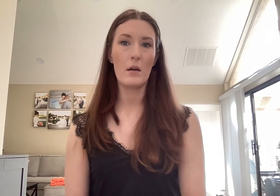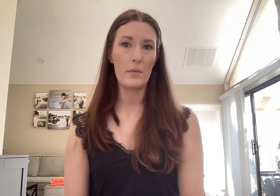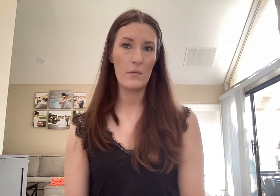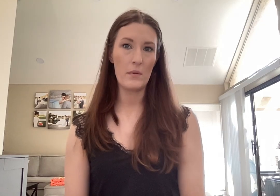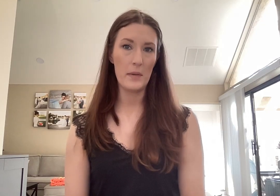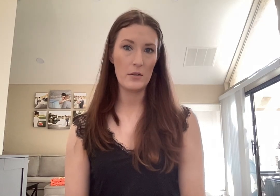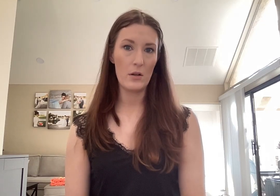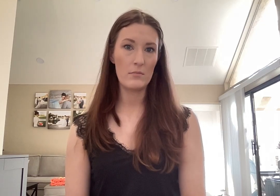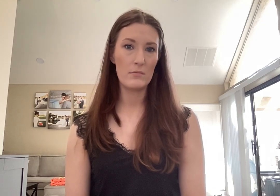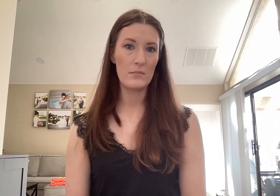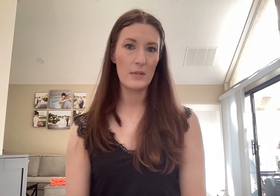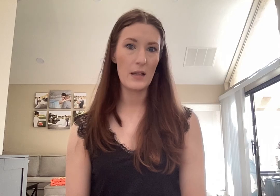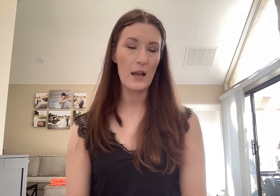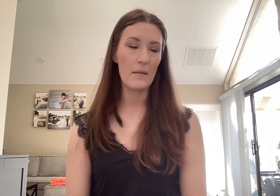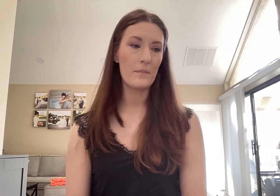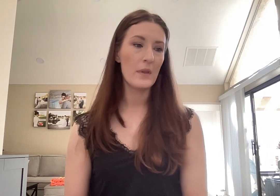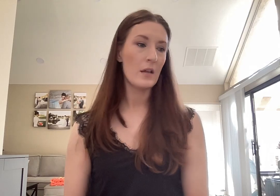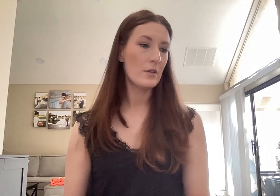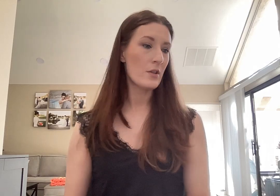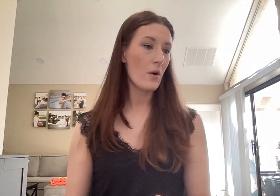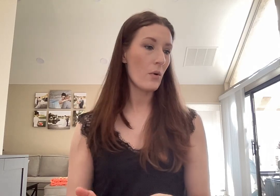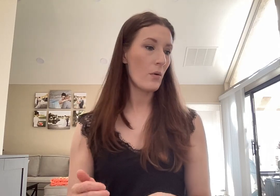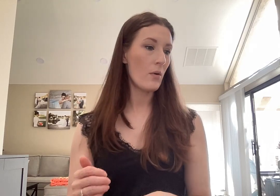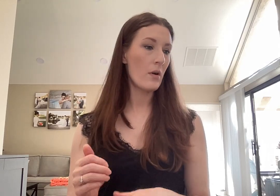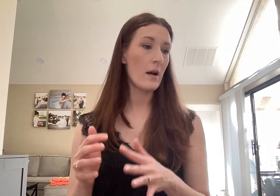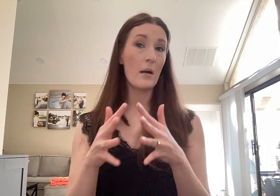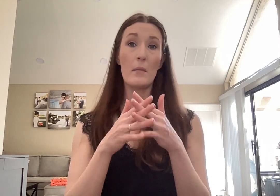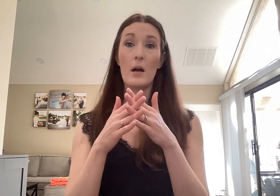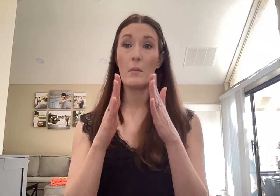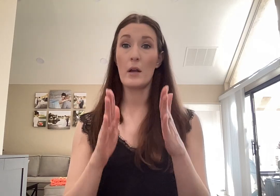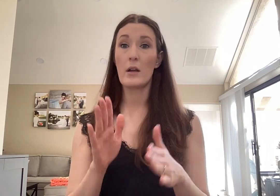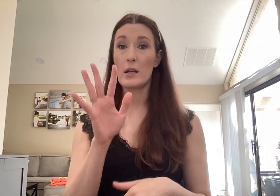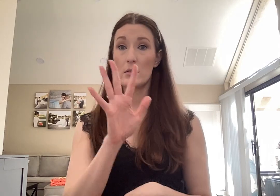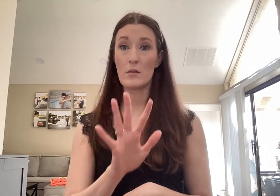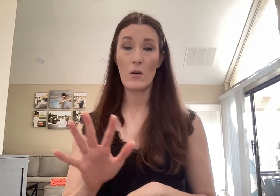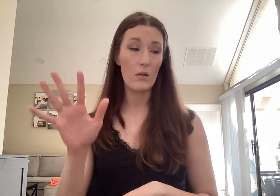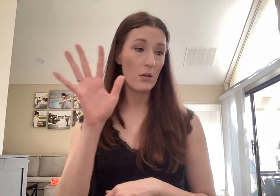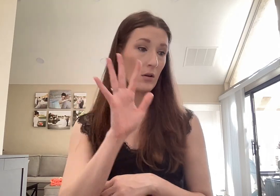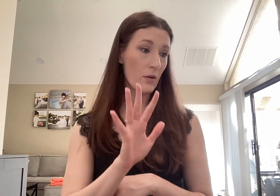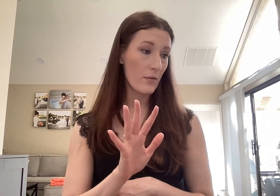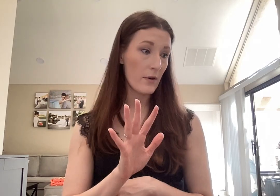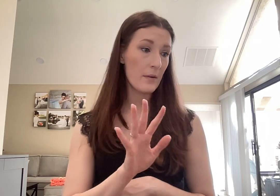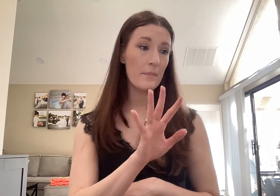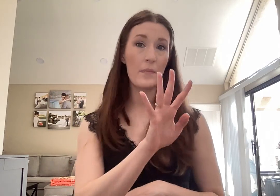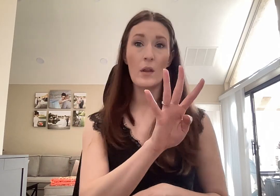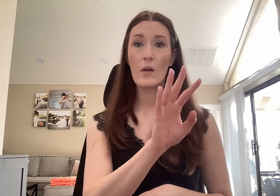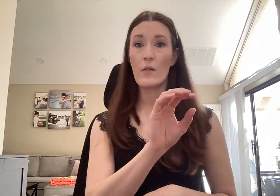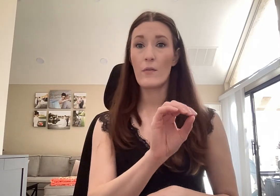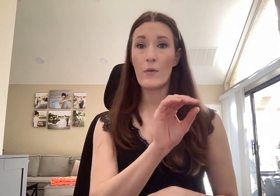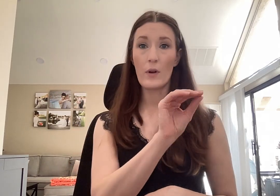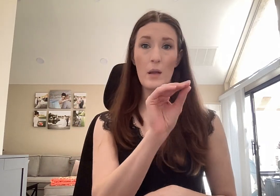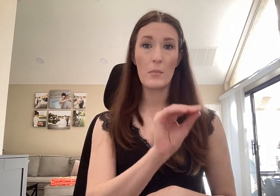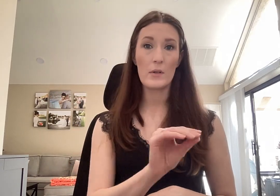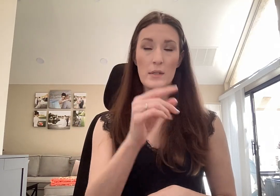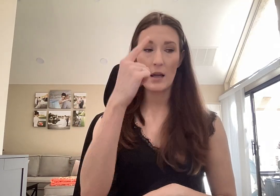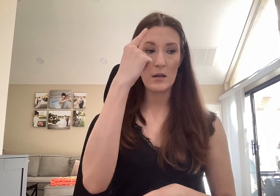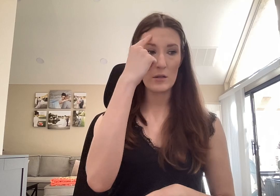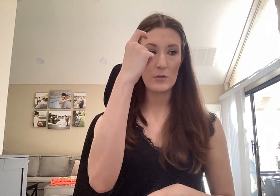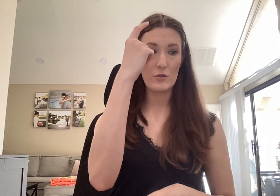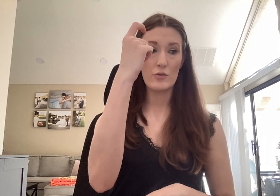the remainder. Okay, so Americans all over, 40%